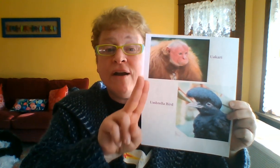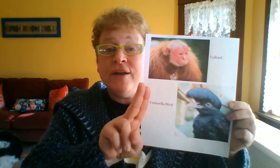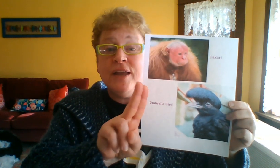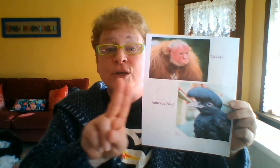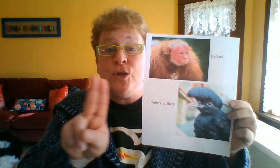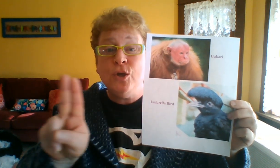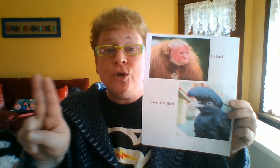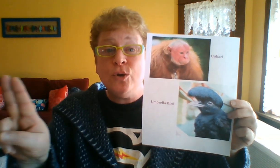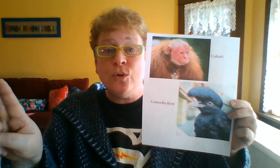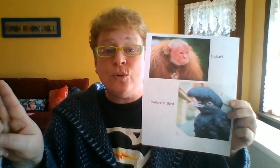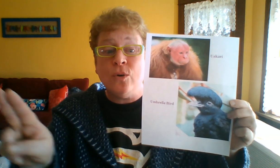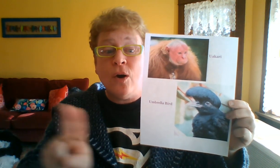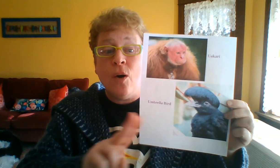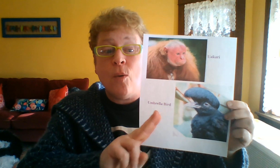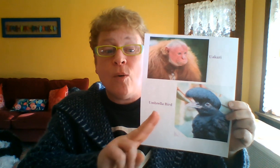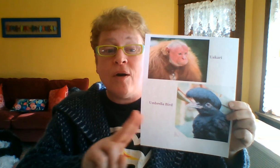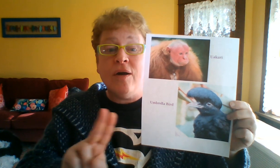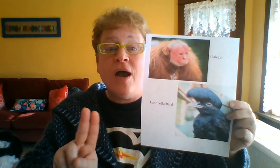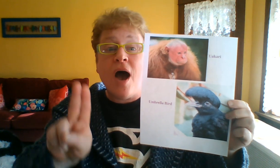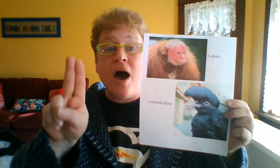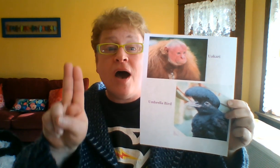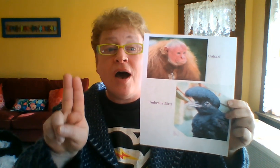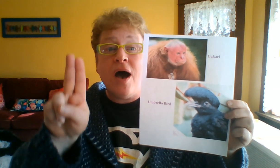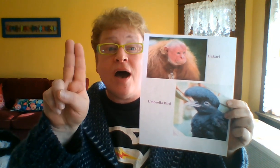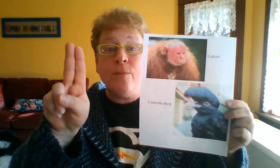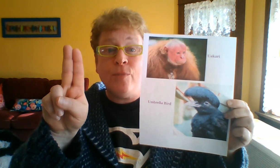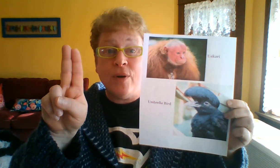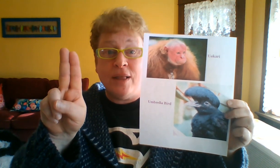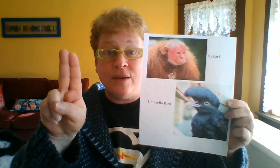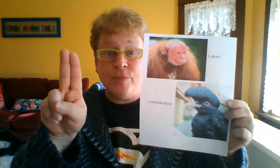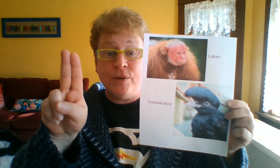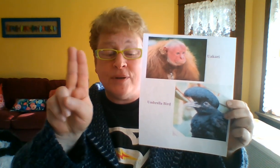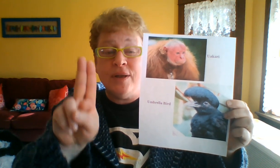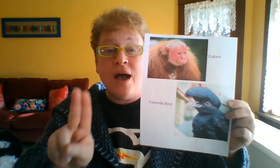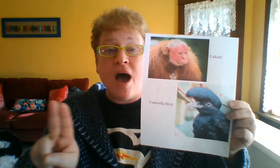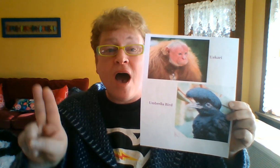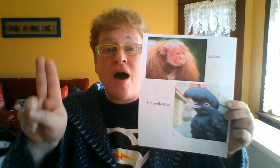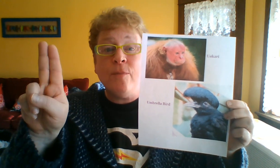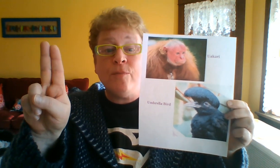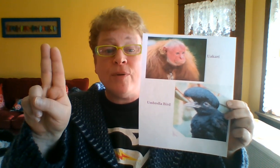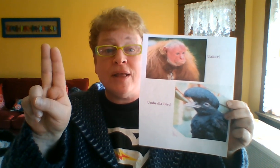Uakari, U, or umbrella bird.